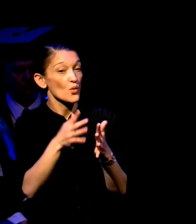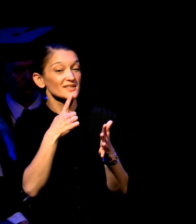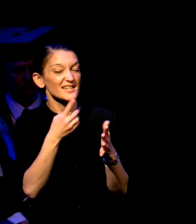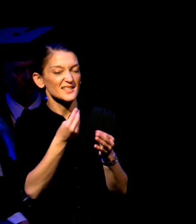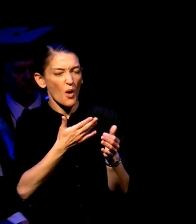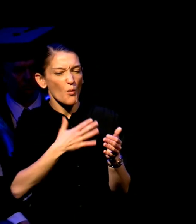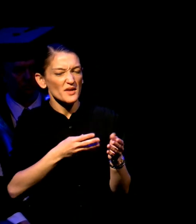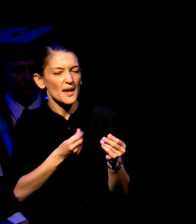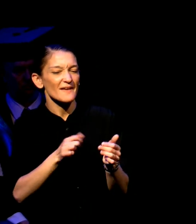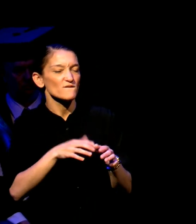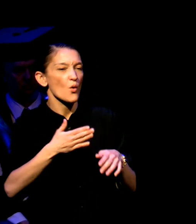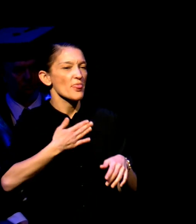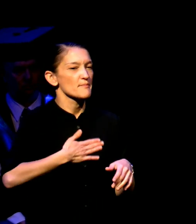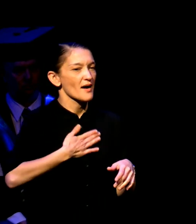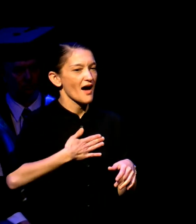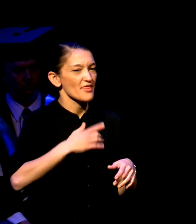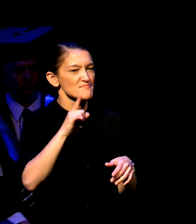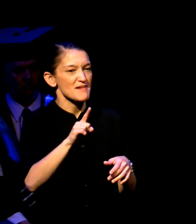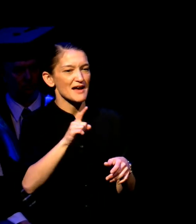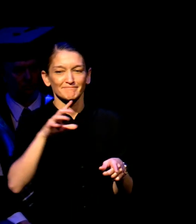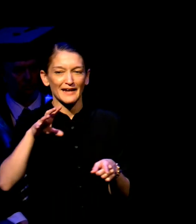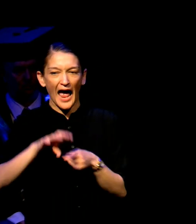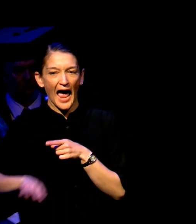but she really hated the toaster.